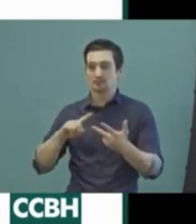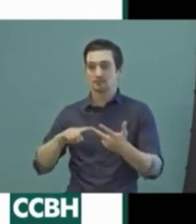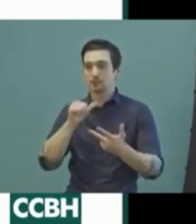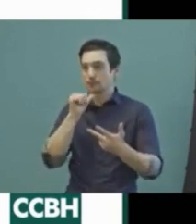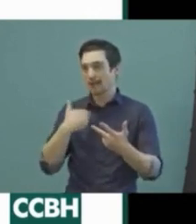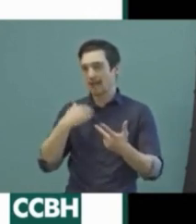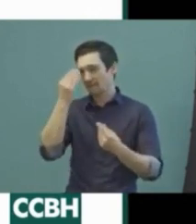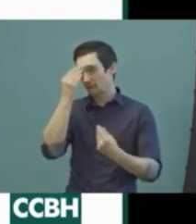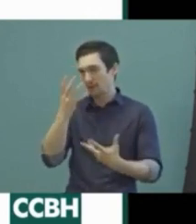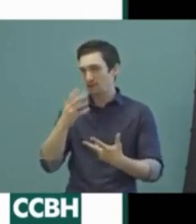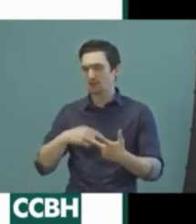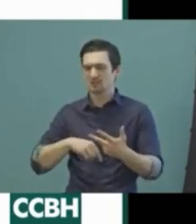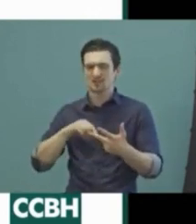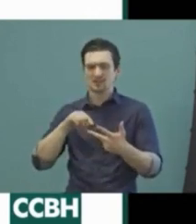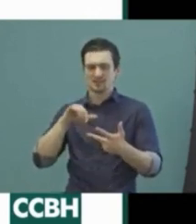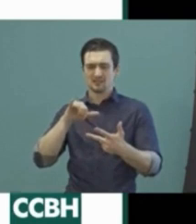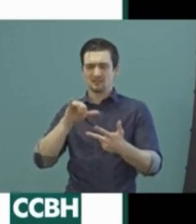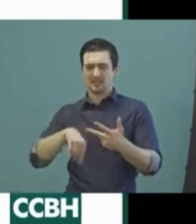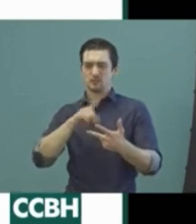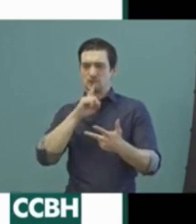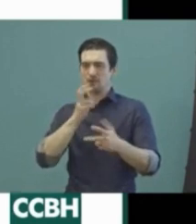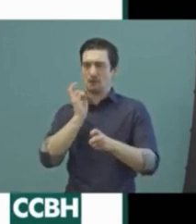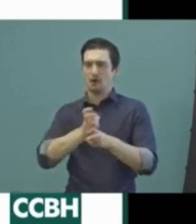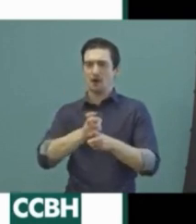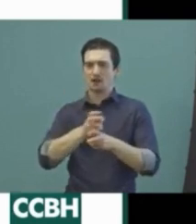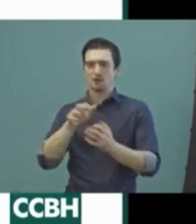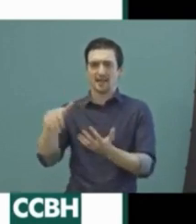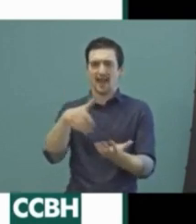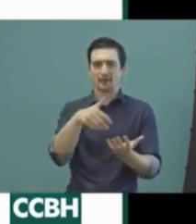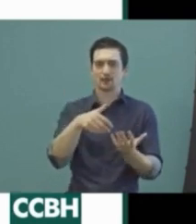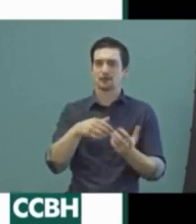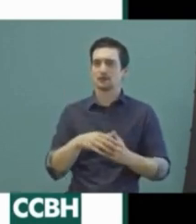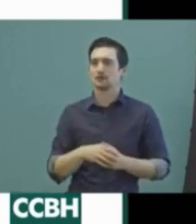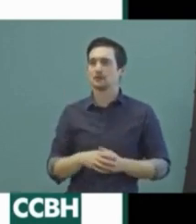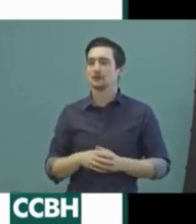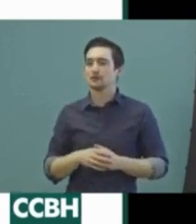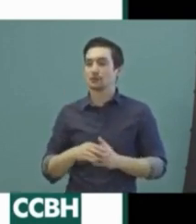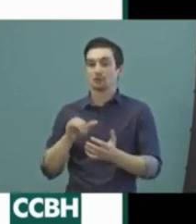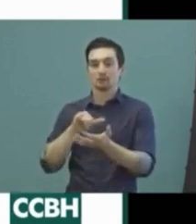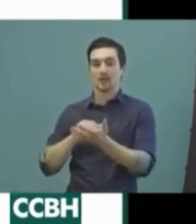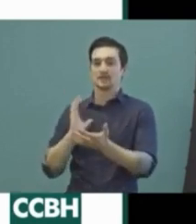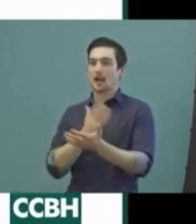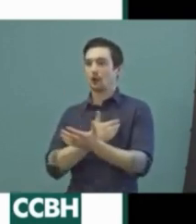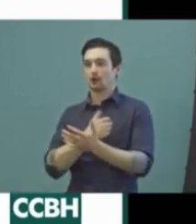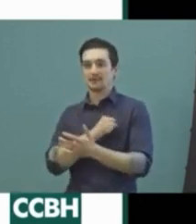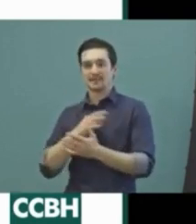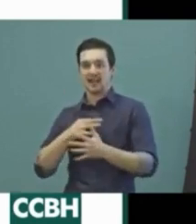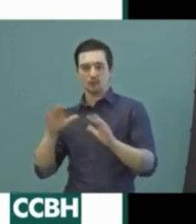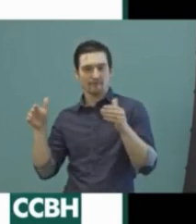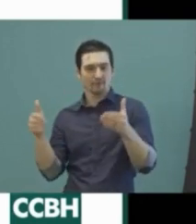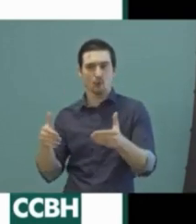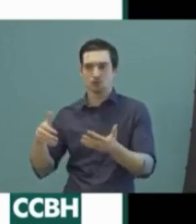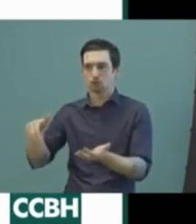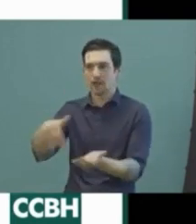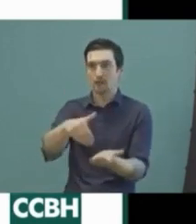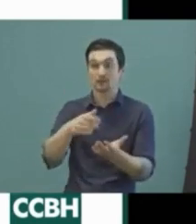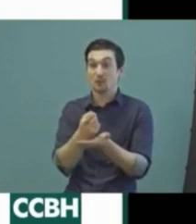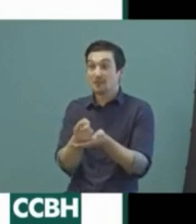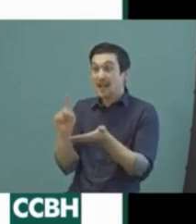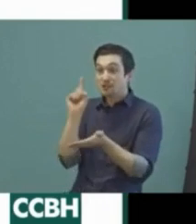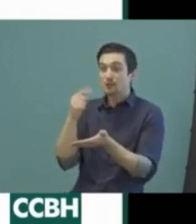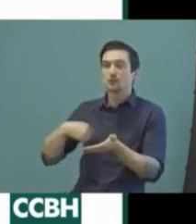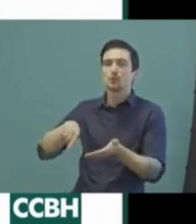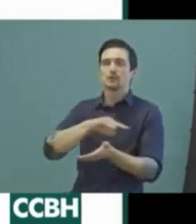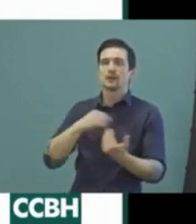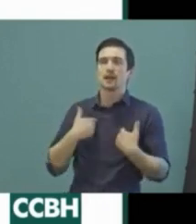for us to get than race information, but again, this is a strong focus of our team, and so even since last week, we've been able to